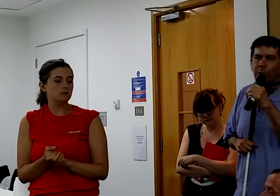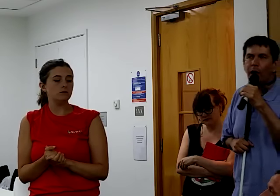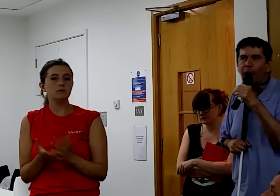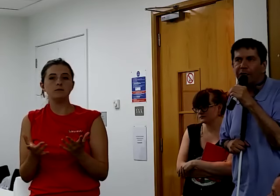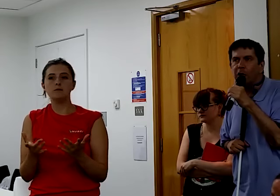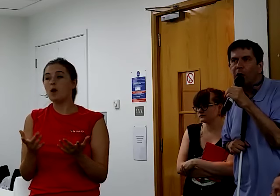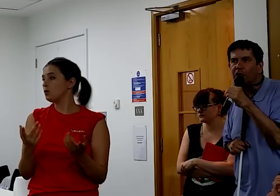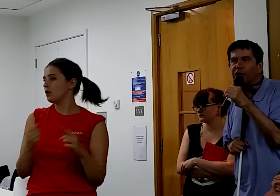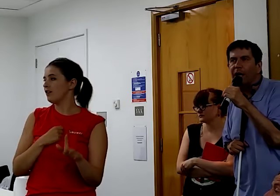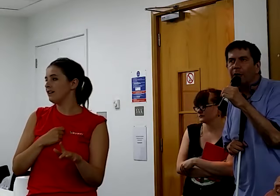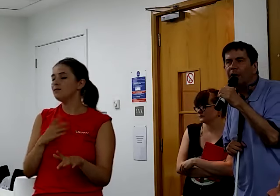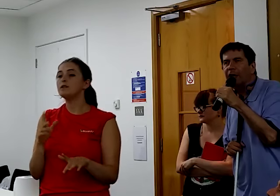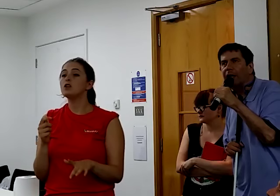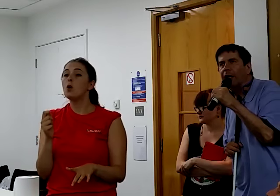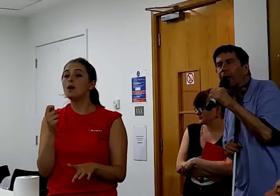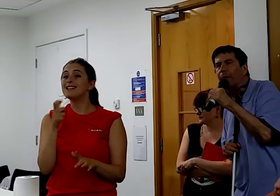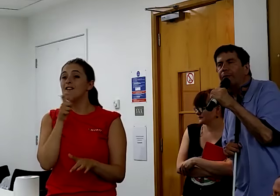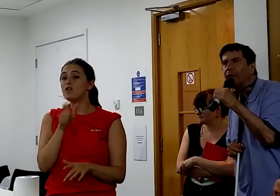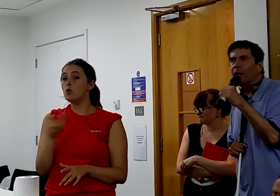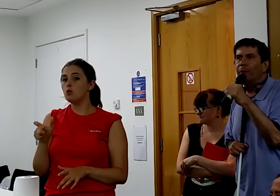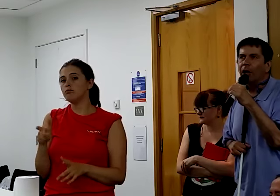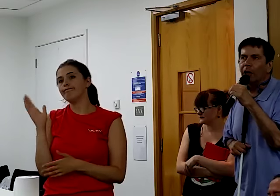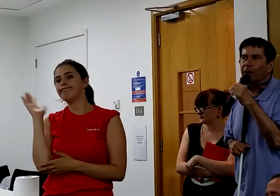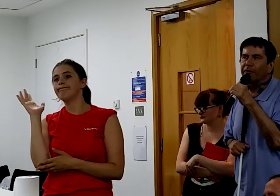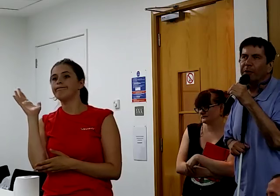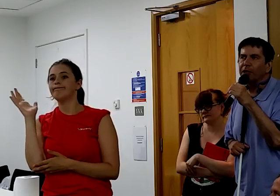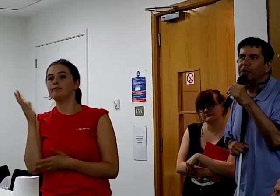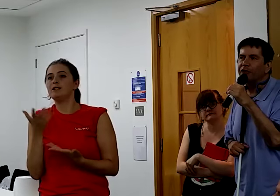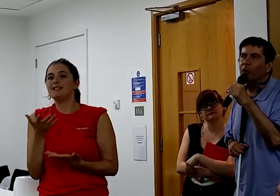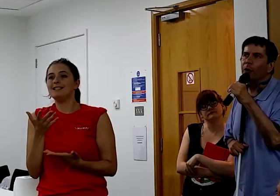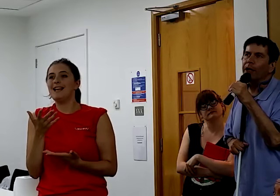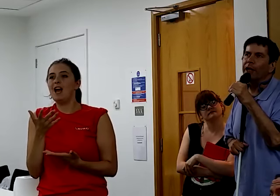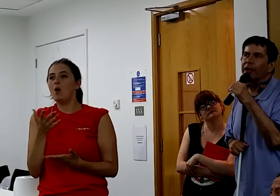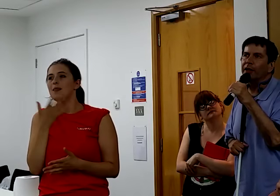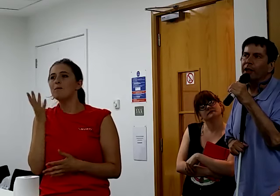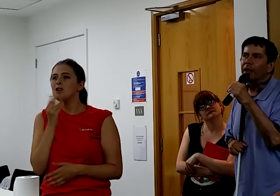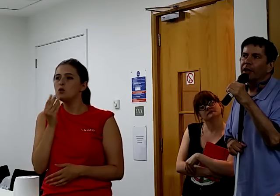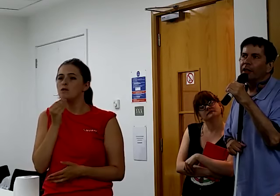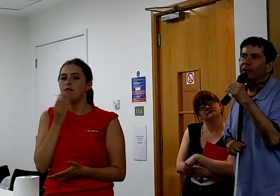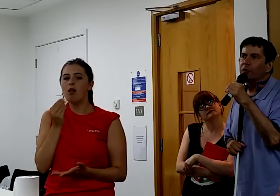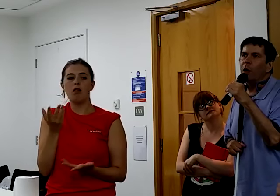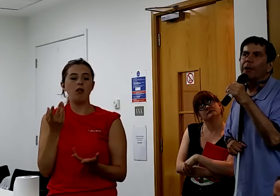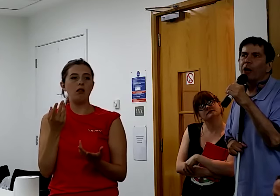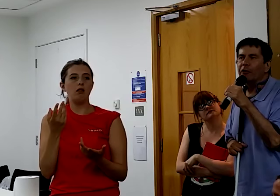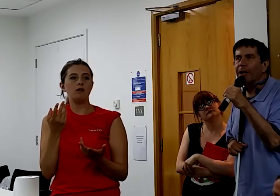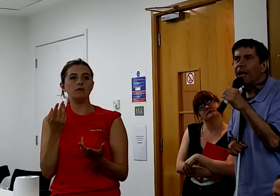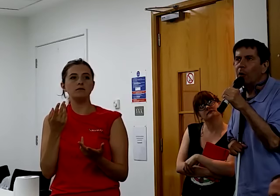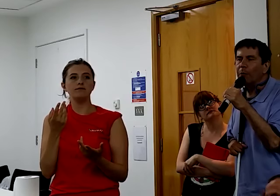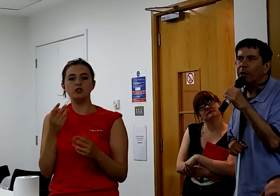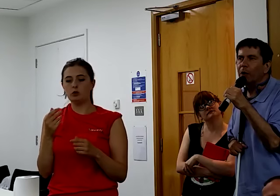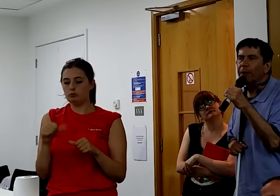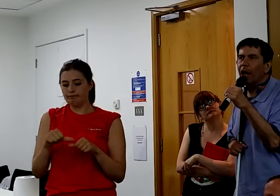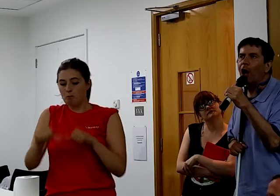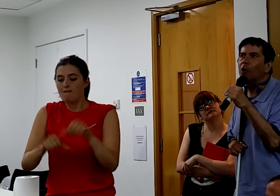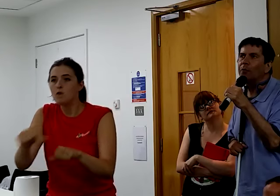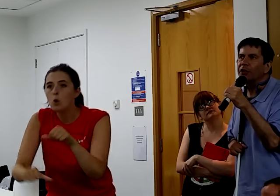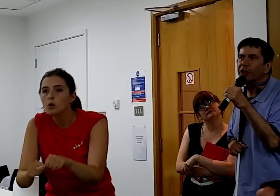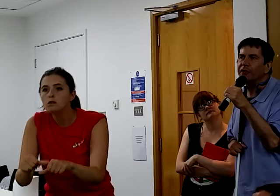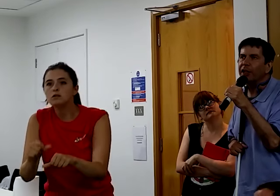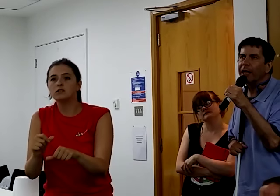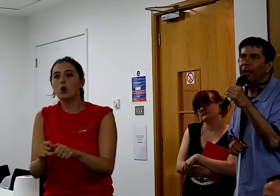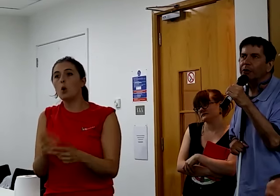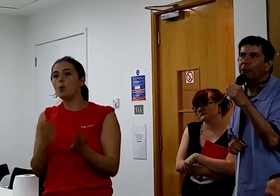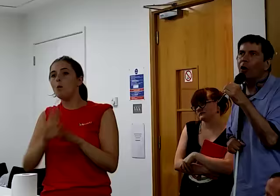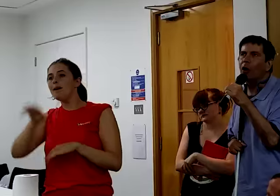I'll say a few words now that I think might kind of be useful in where we go from here, when we go